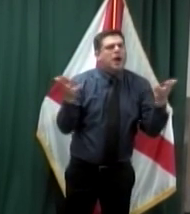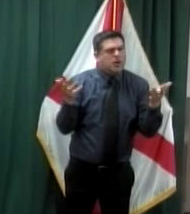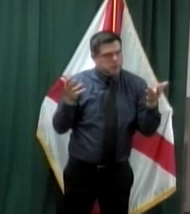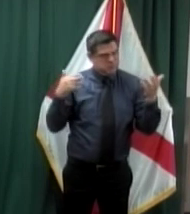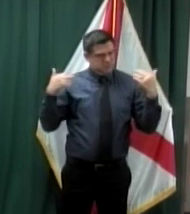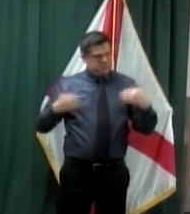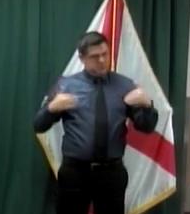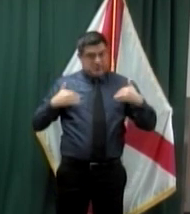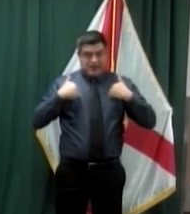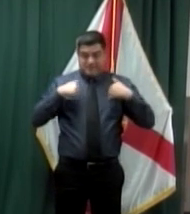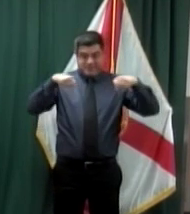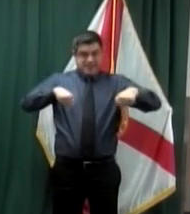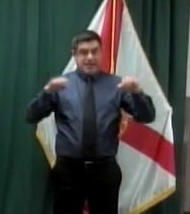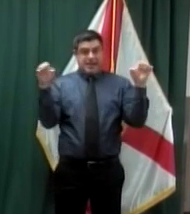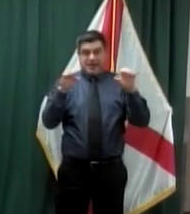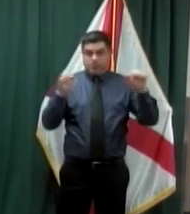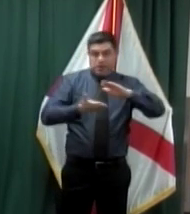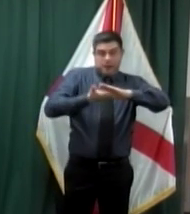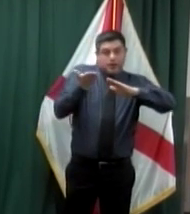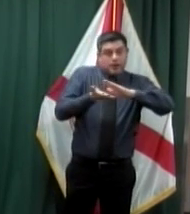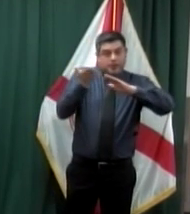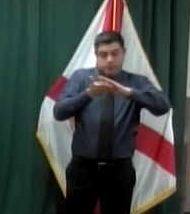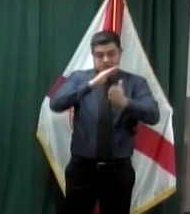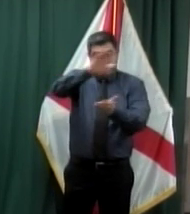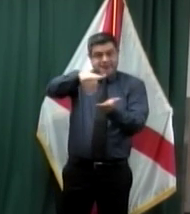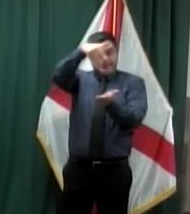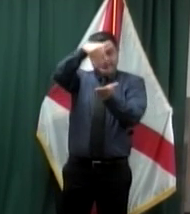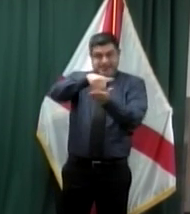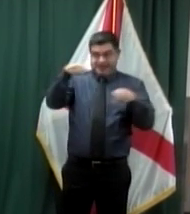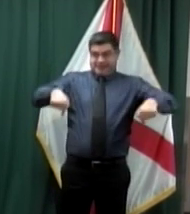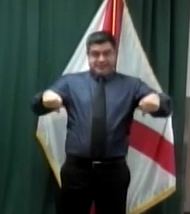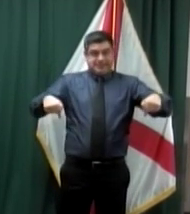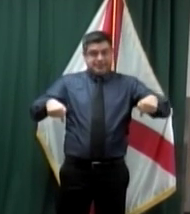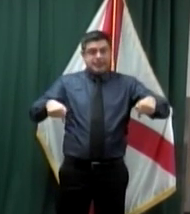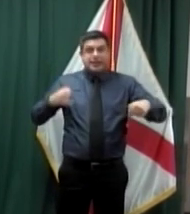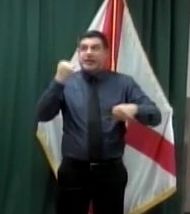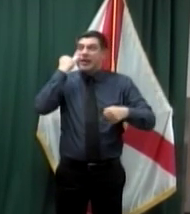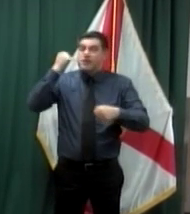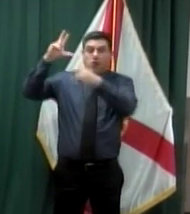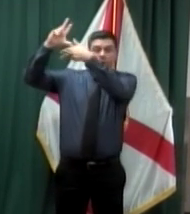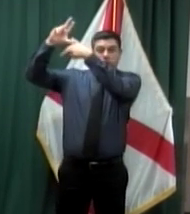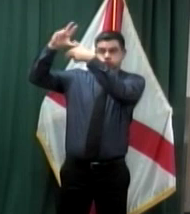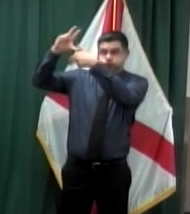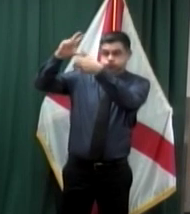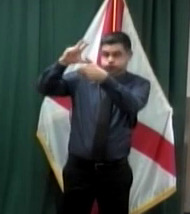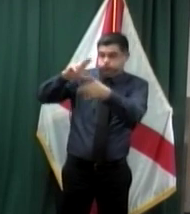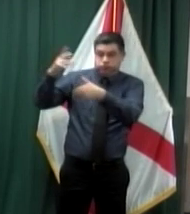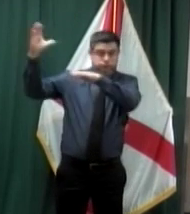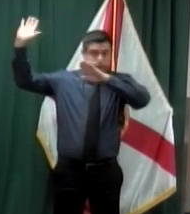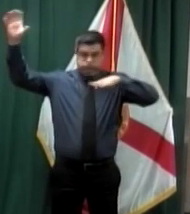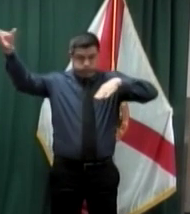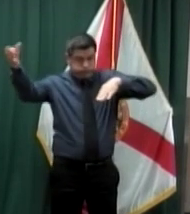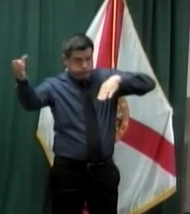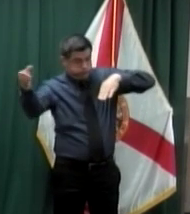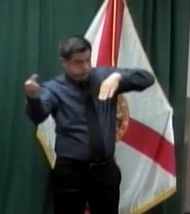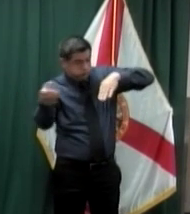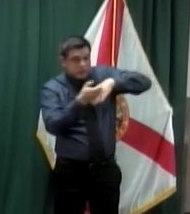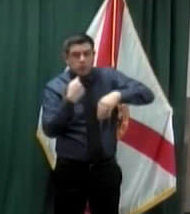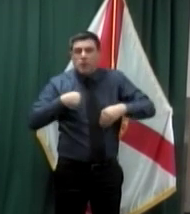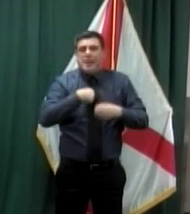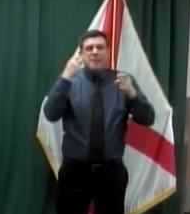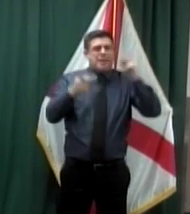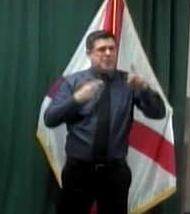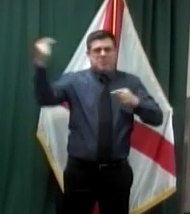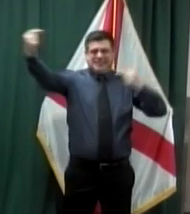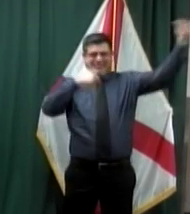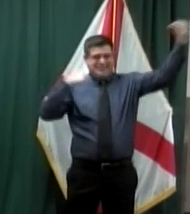114 individuals in the EOC. Typically, during a hurricane, we are decreasing that to 34. So that is a